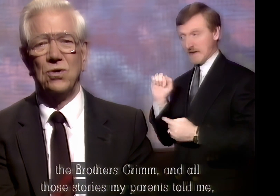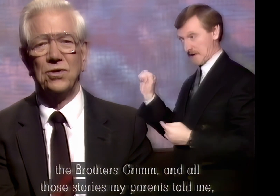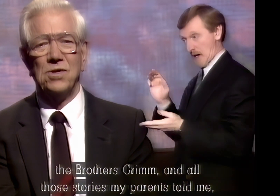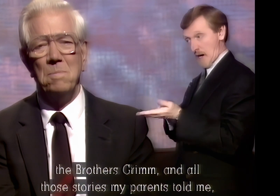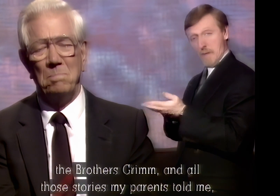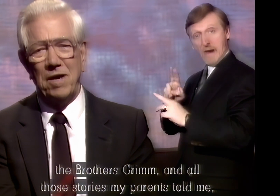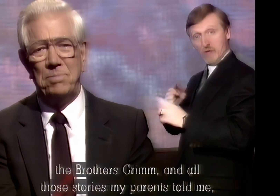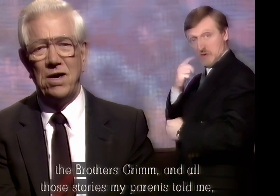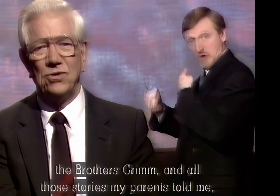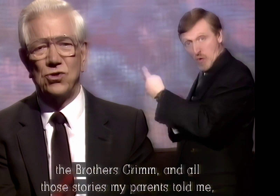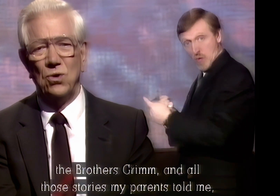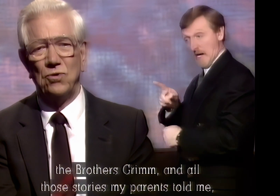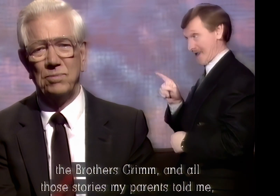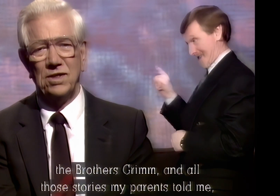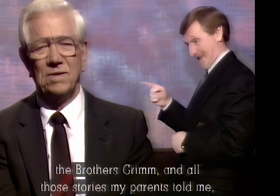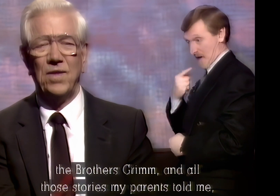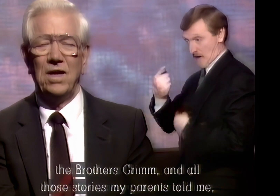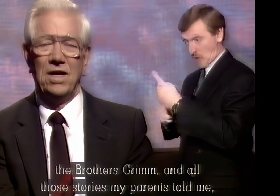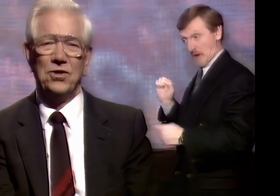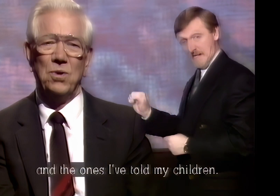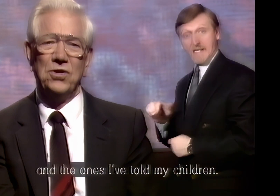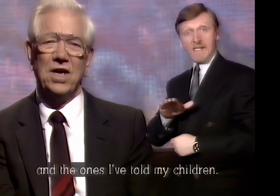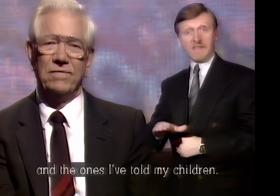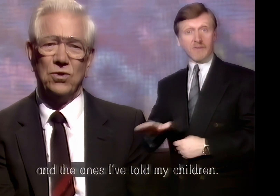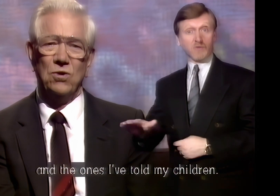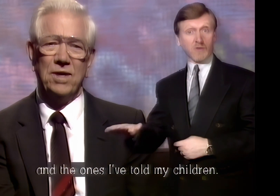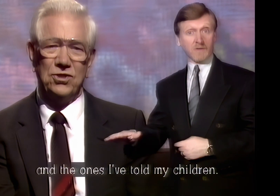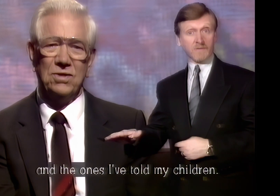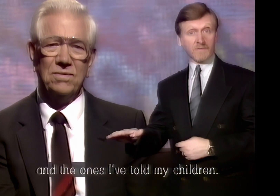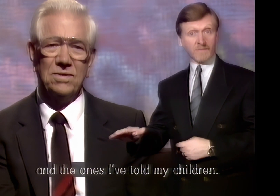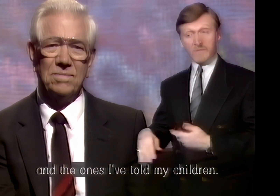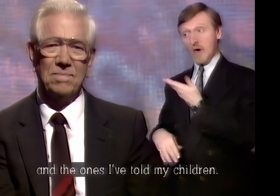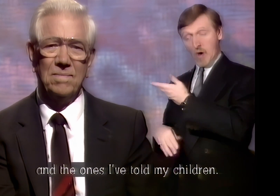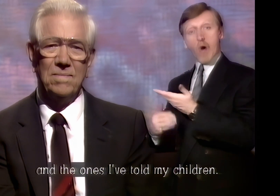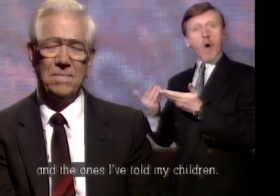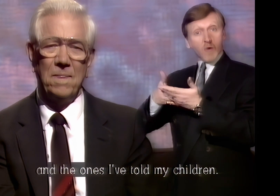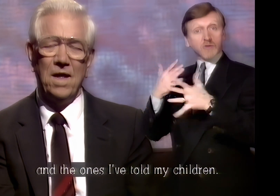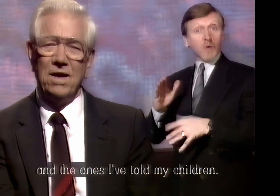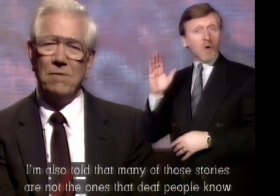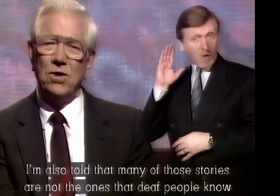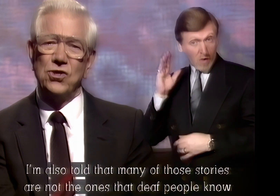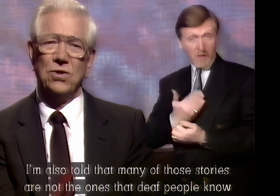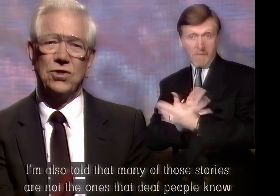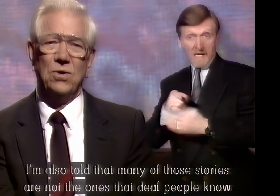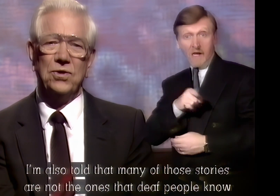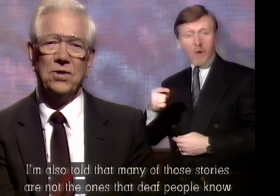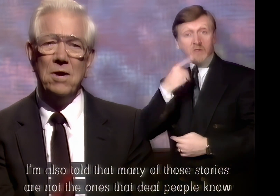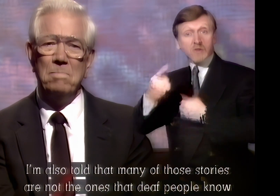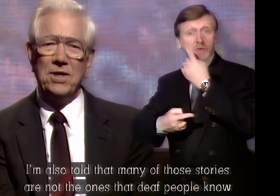stories my parents told me, and the ones I've told my children. I'm also told that many of